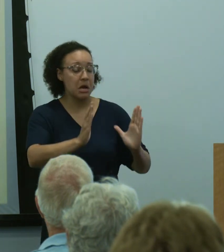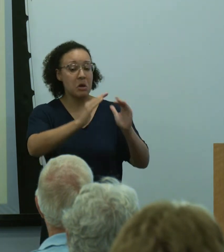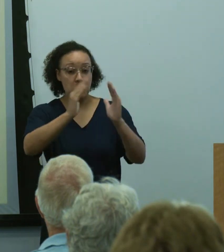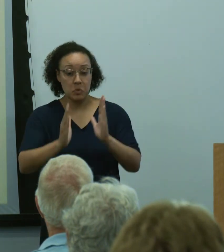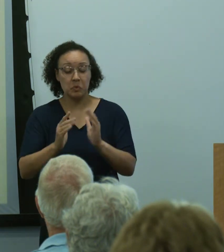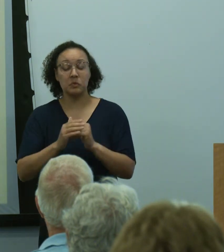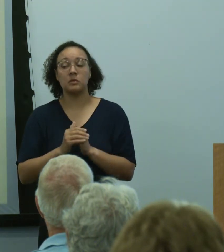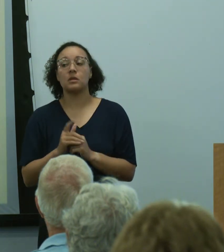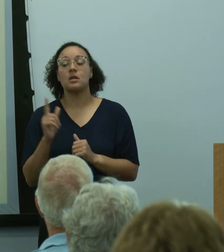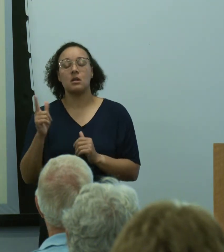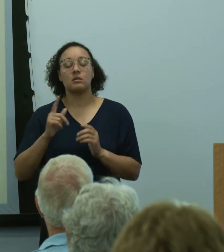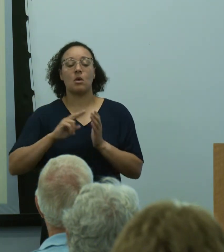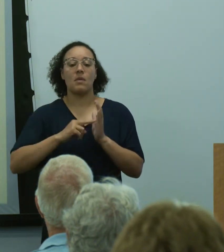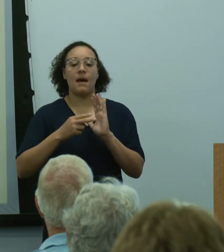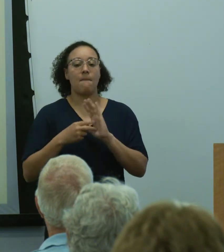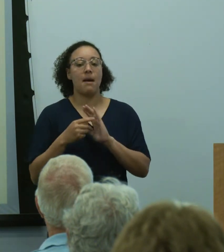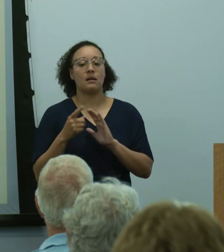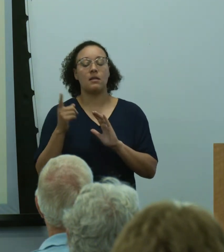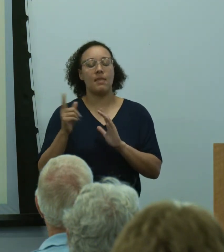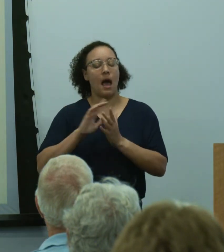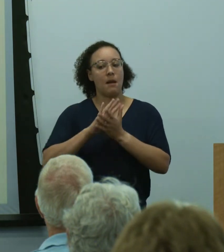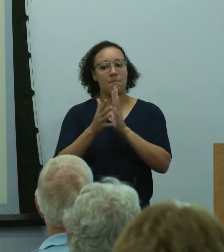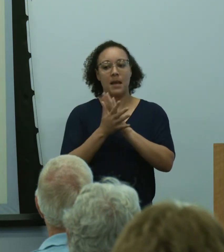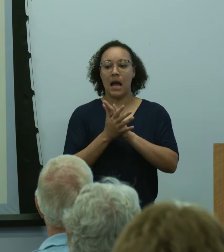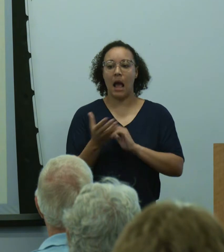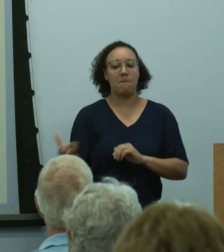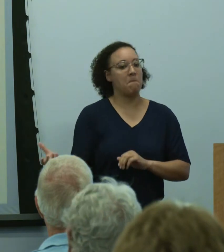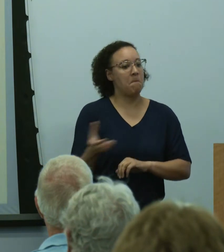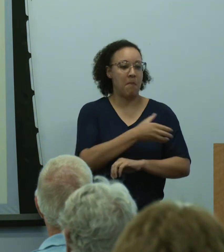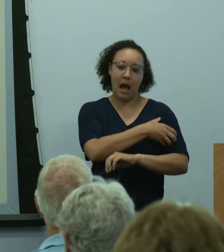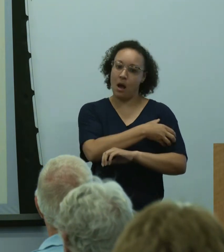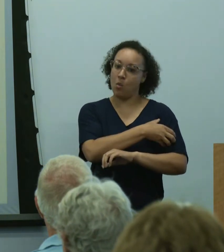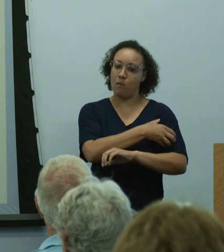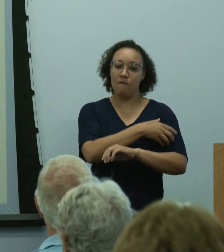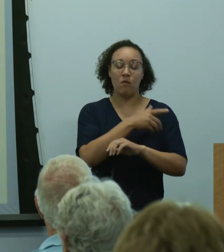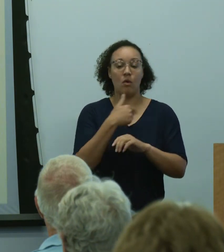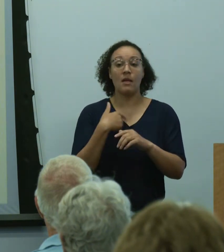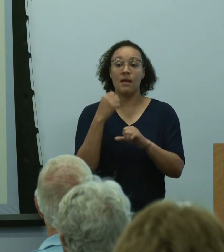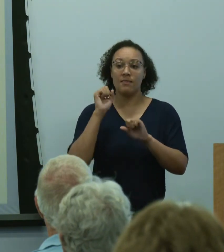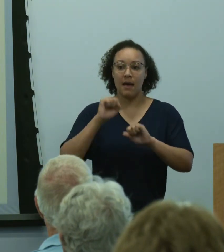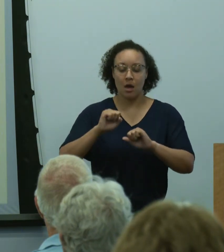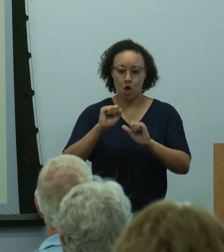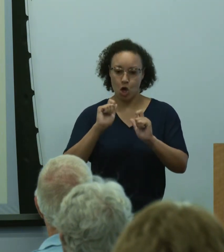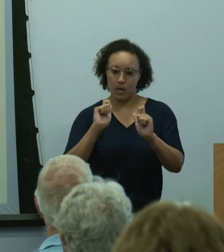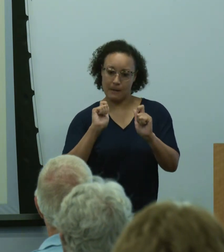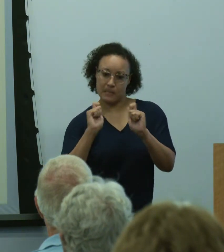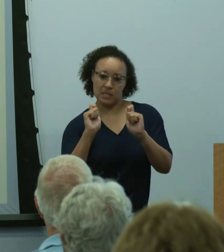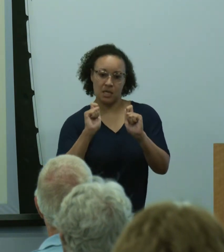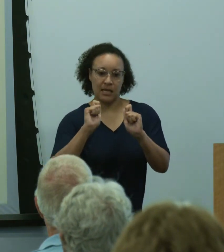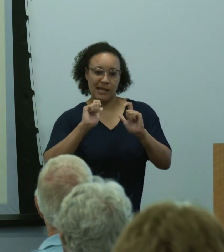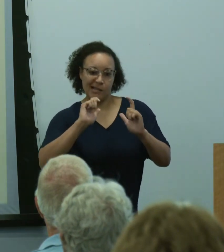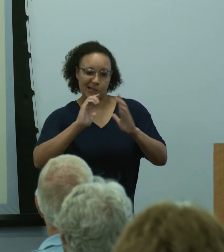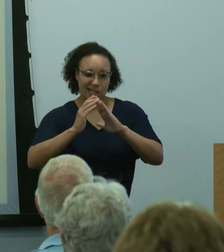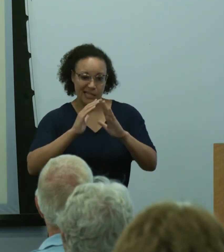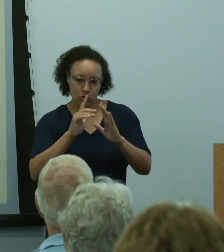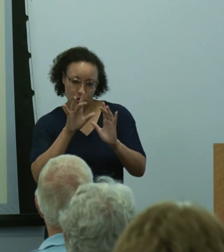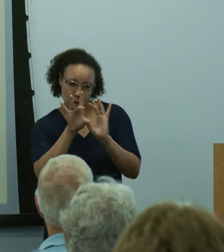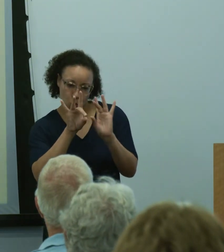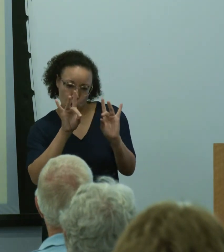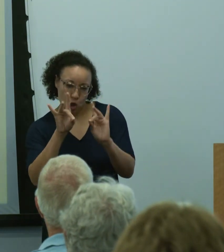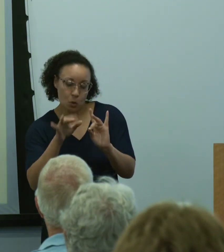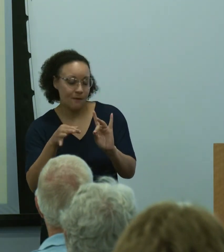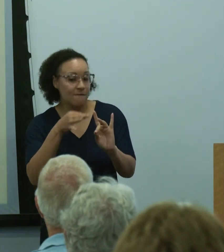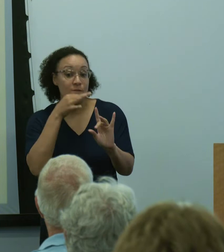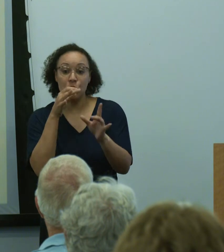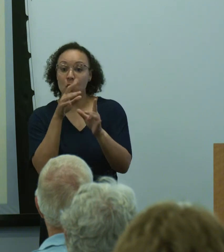much more powerful tool, because they now could manipulate districts down to a few people,